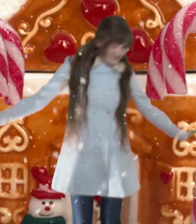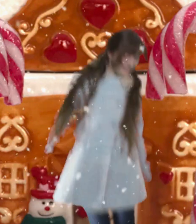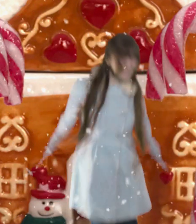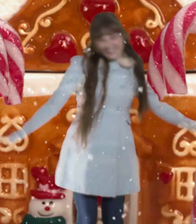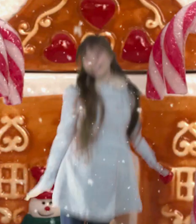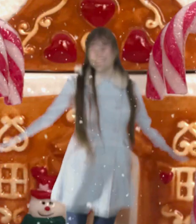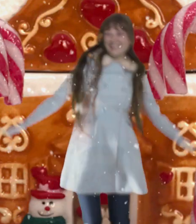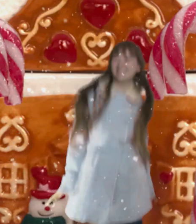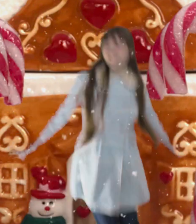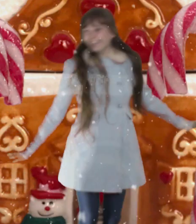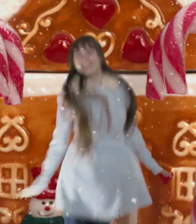We'll be right back.